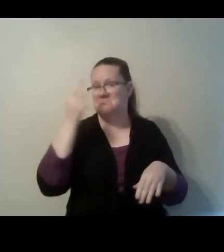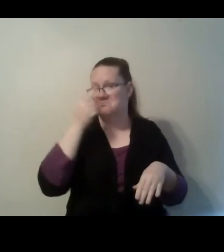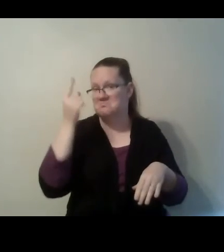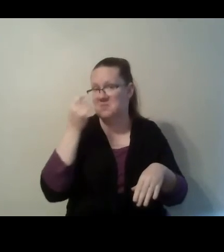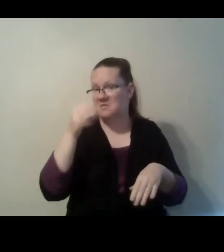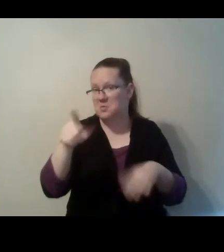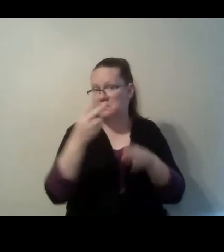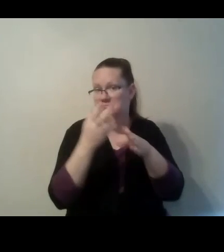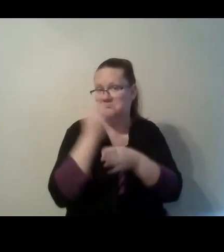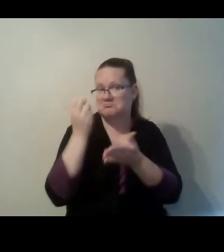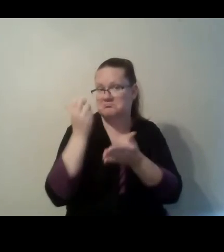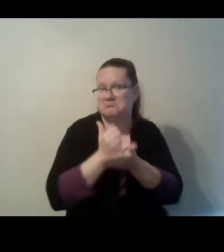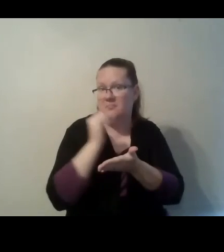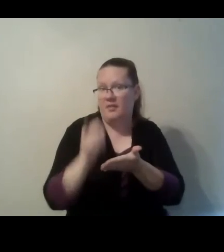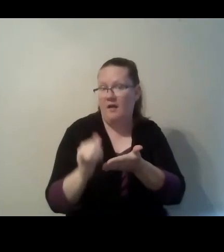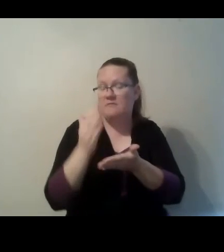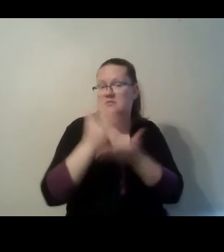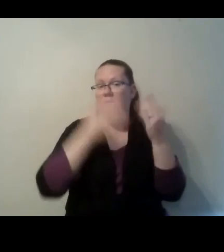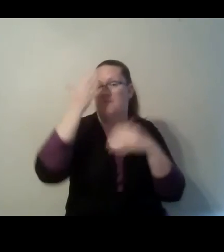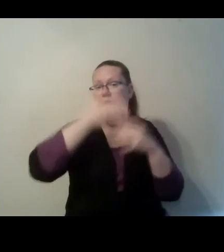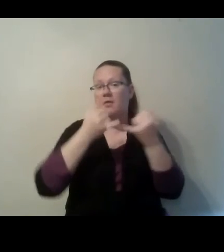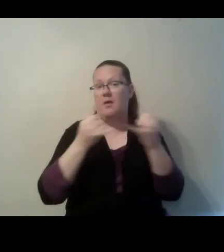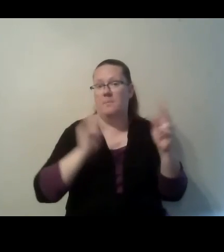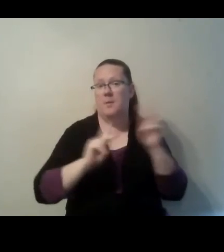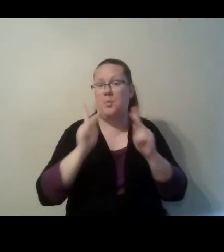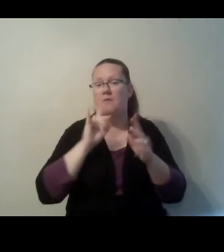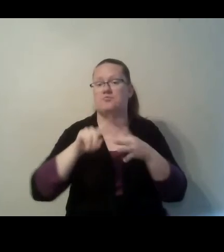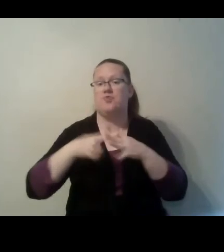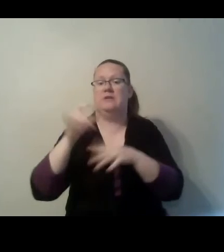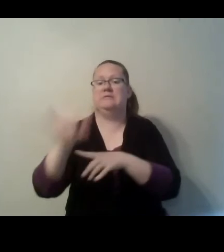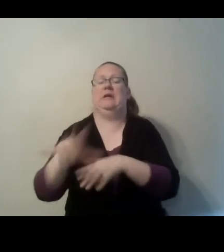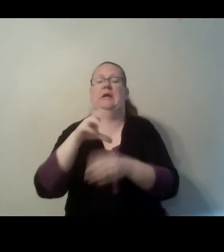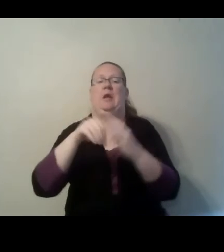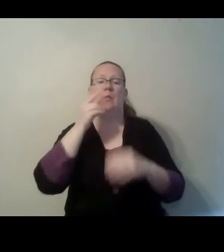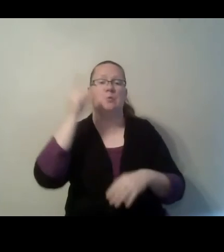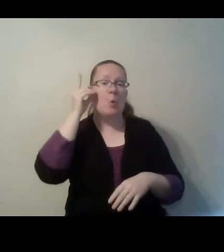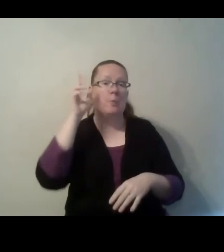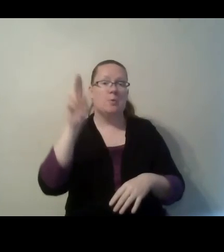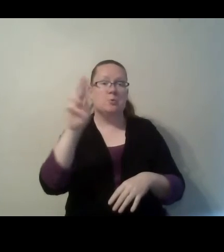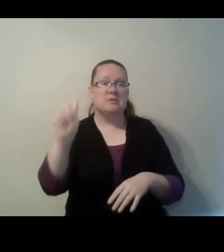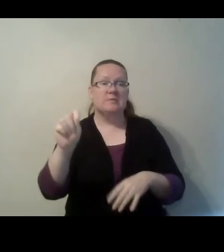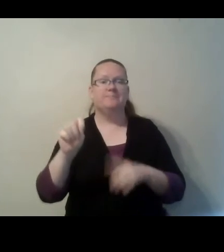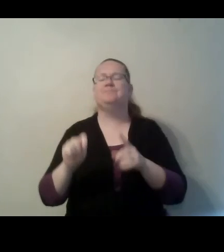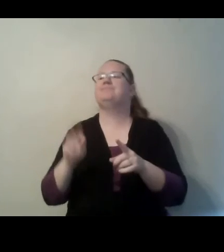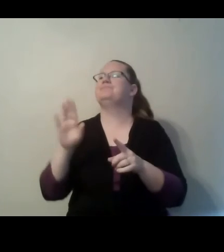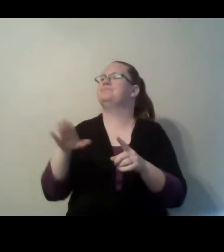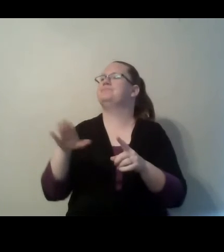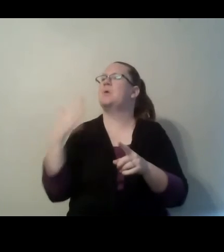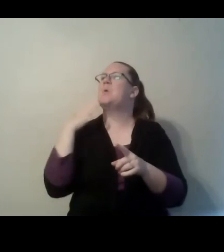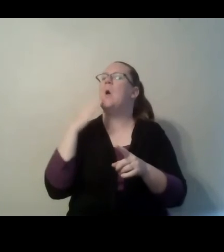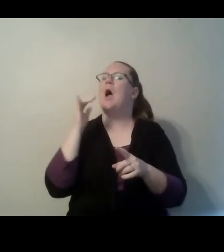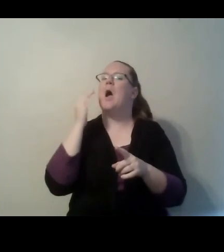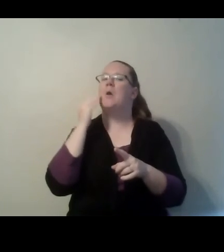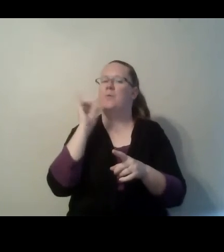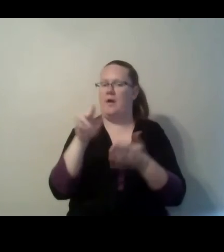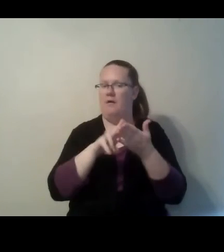any frontline workers have started staying in the dorms at UT. I know that contract has been set up, and